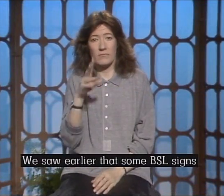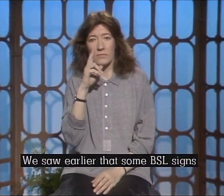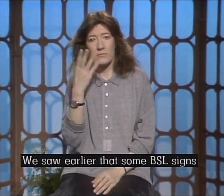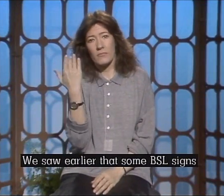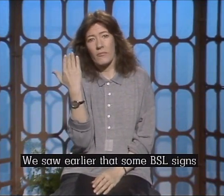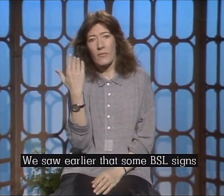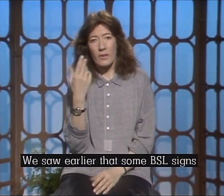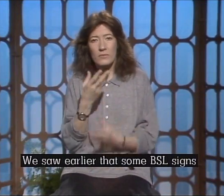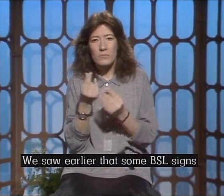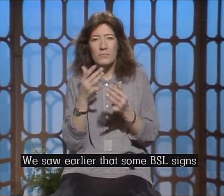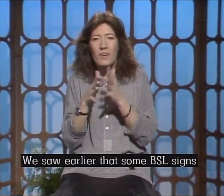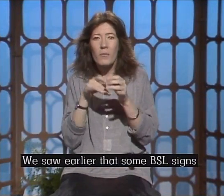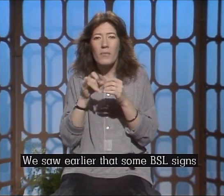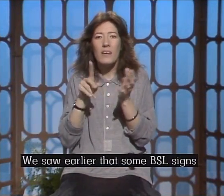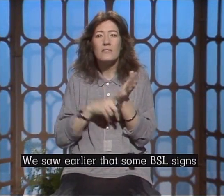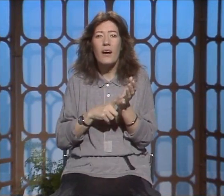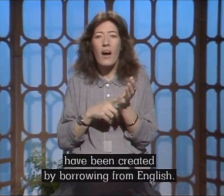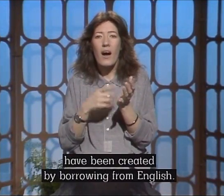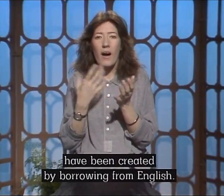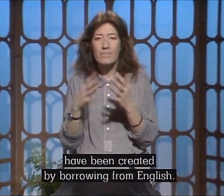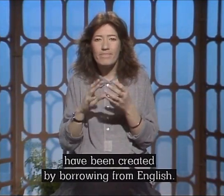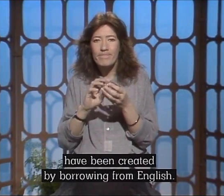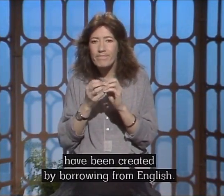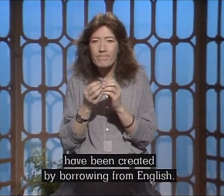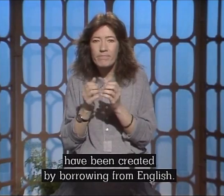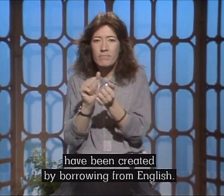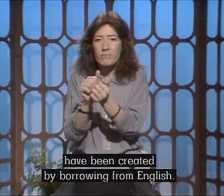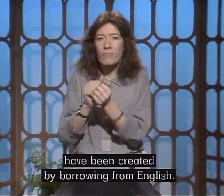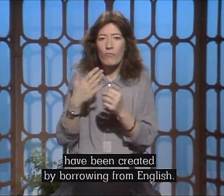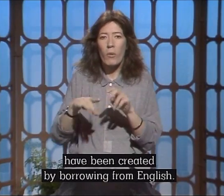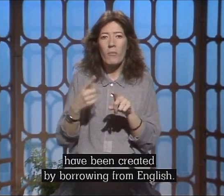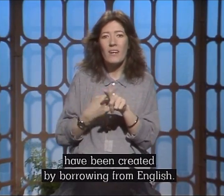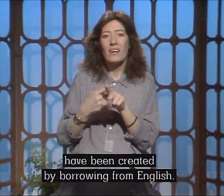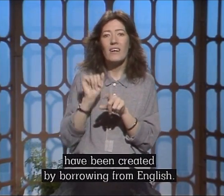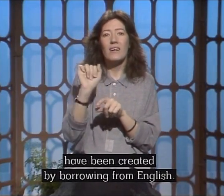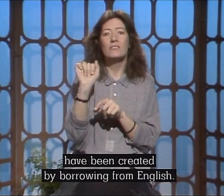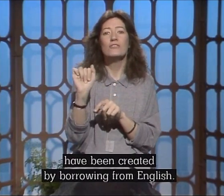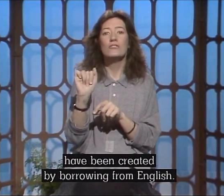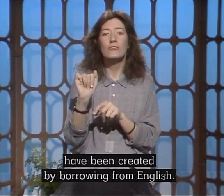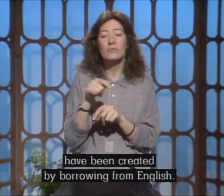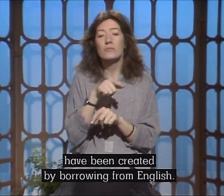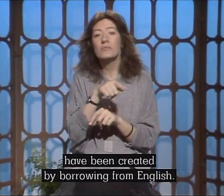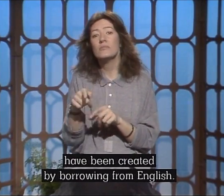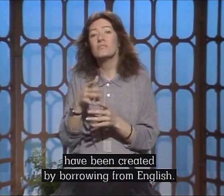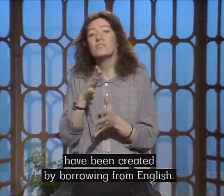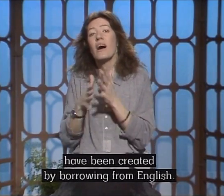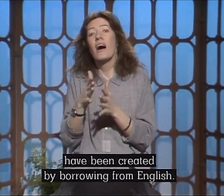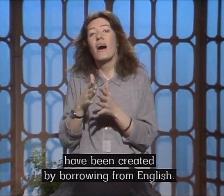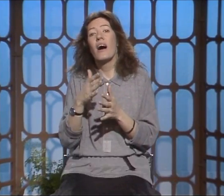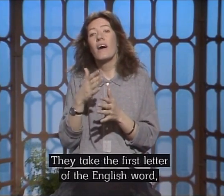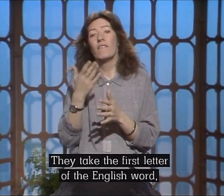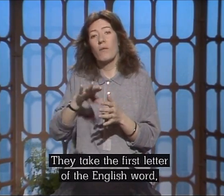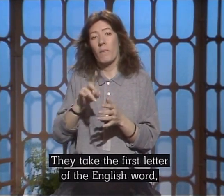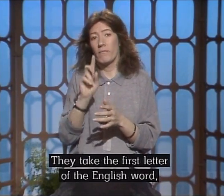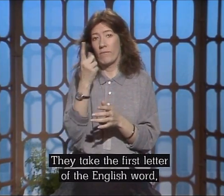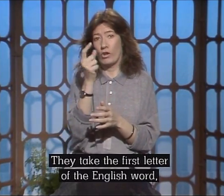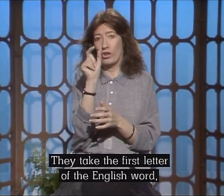We saw earlier that some signs in BSL have been created borrowing from English. These signs